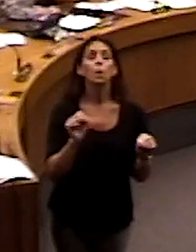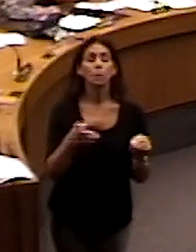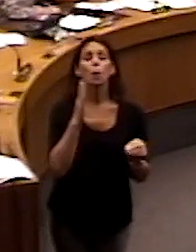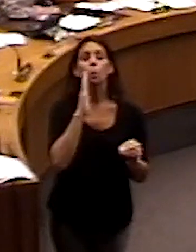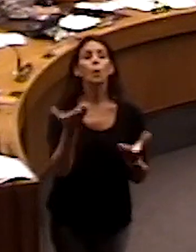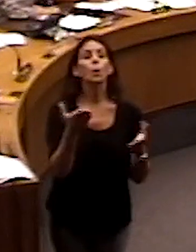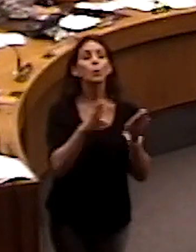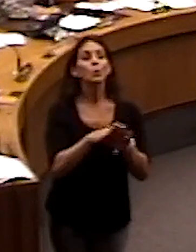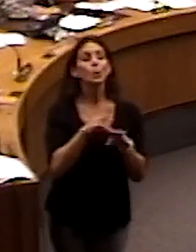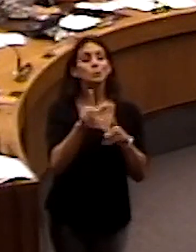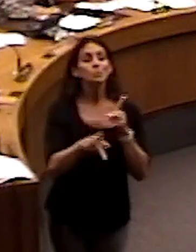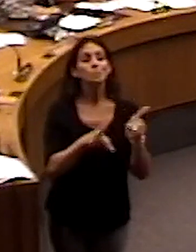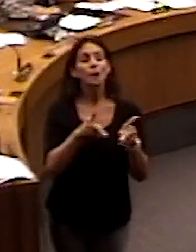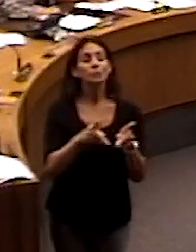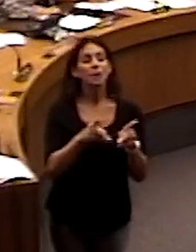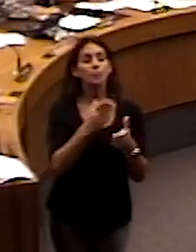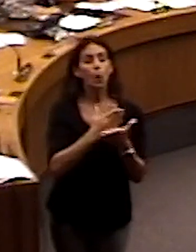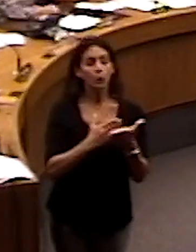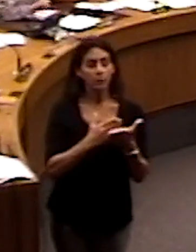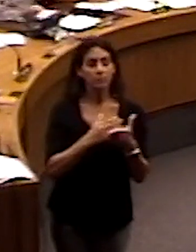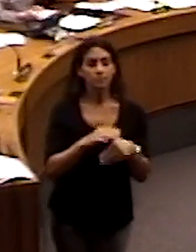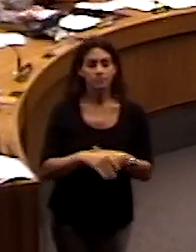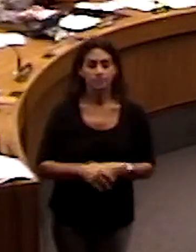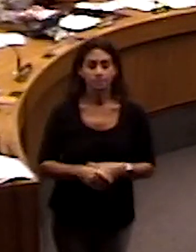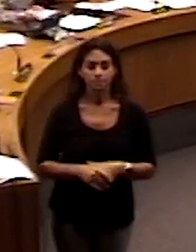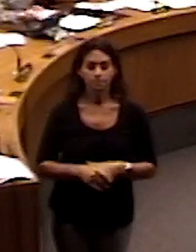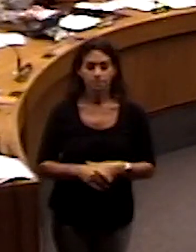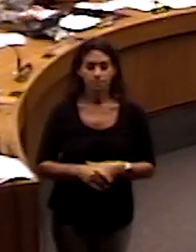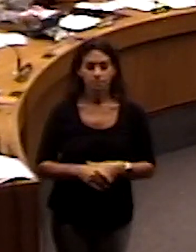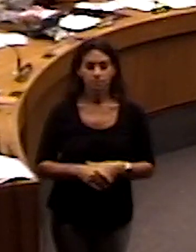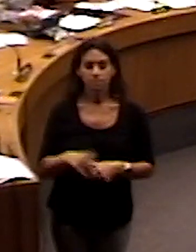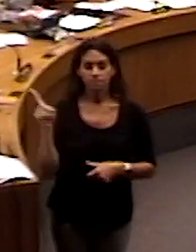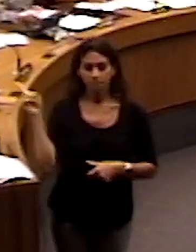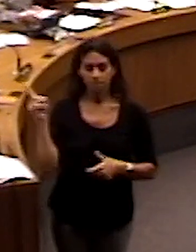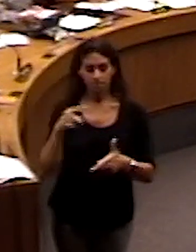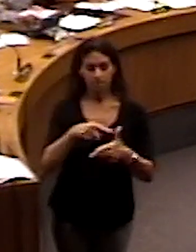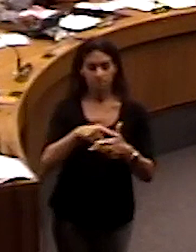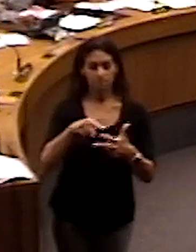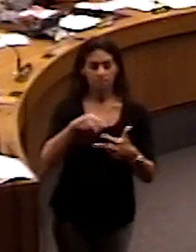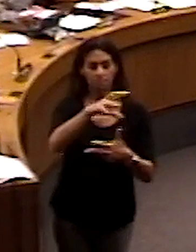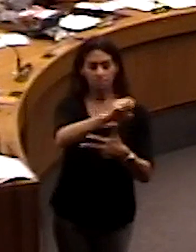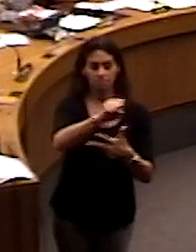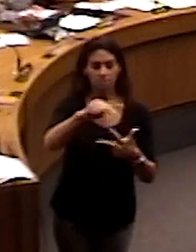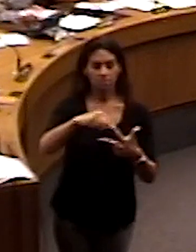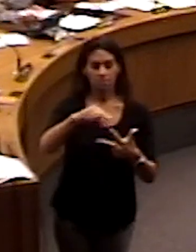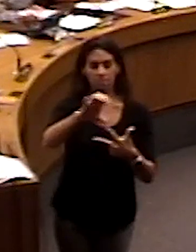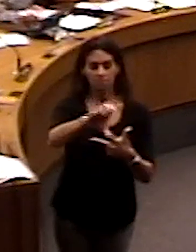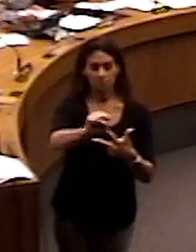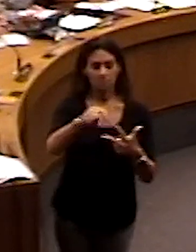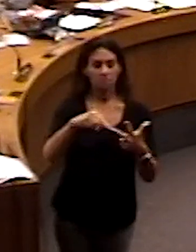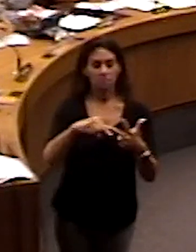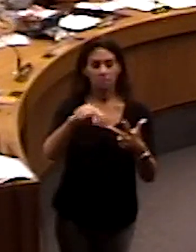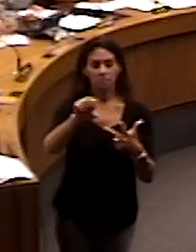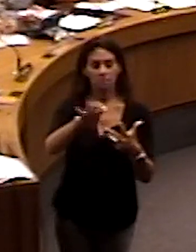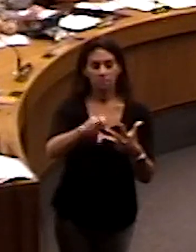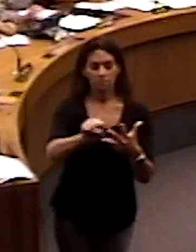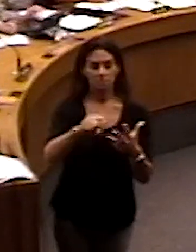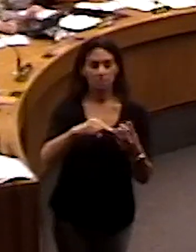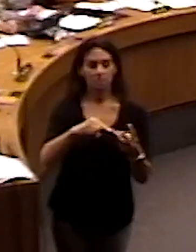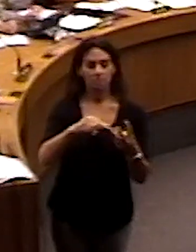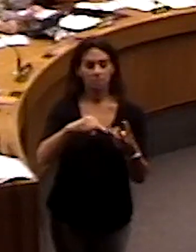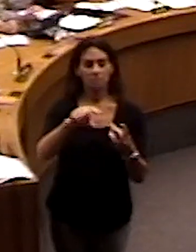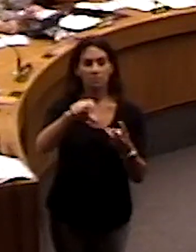So moved. Seconded. Thank you. Roll call. Cafaro. Yes. Ellis. Yes. Hodson. Yes. O'Donohue.